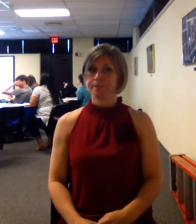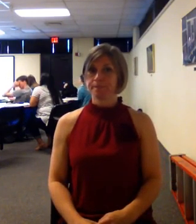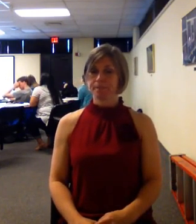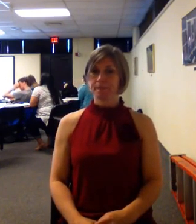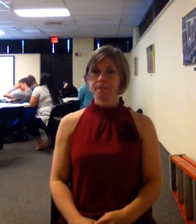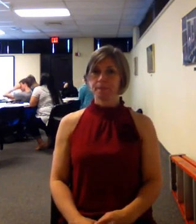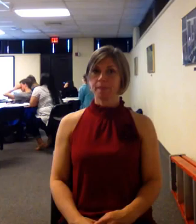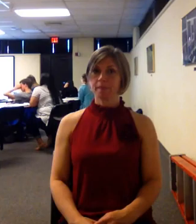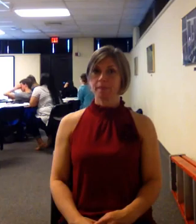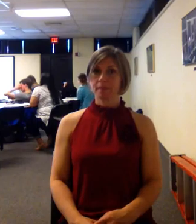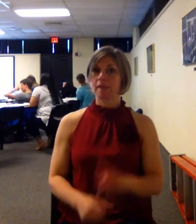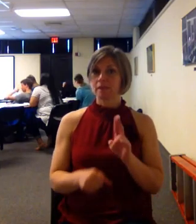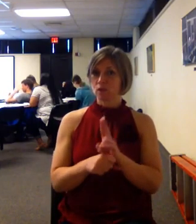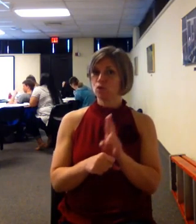Usually it's an algebra issue.